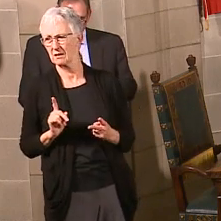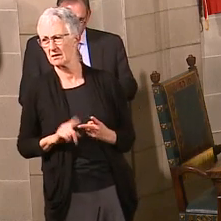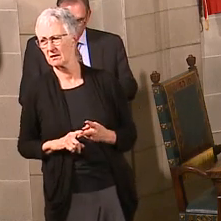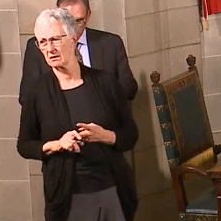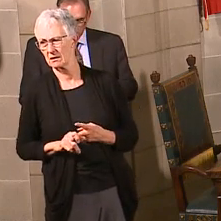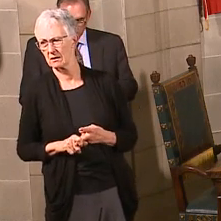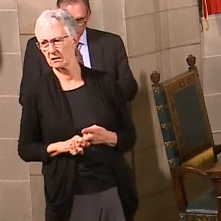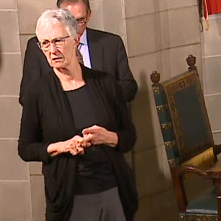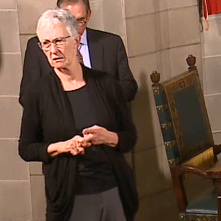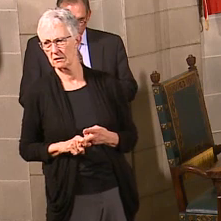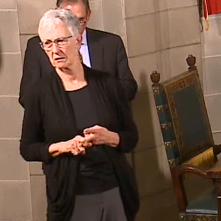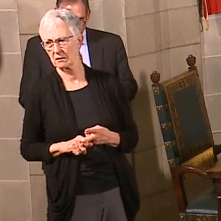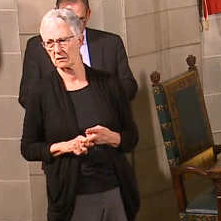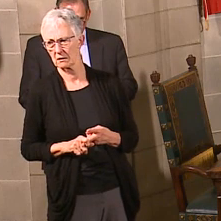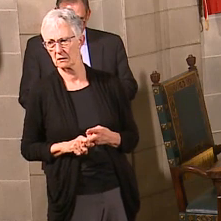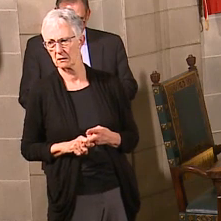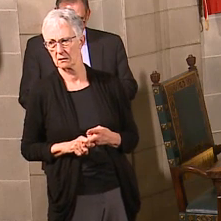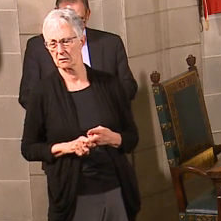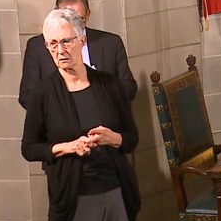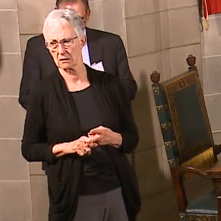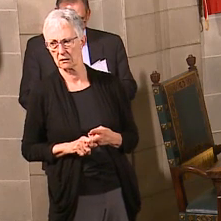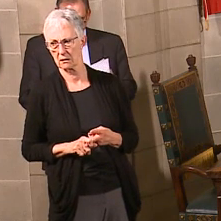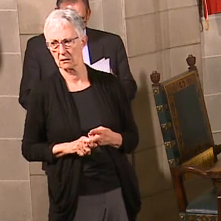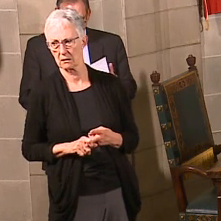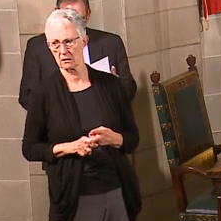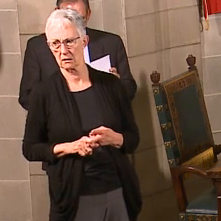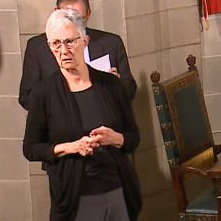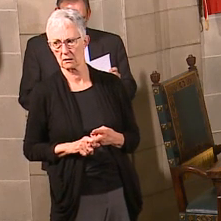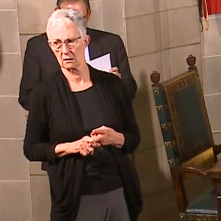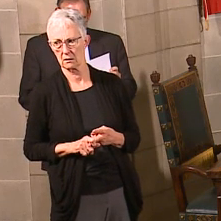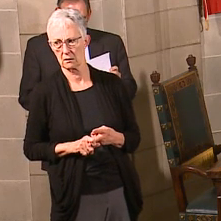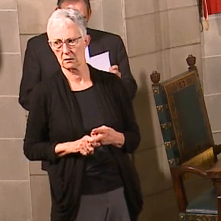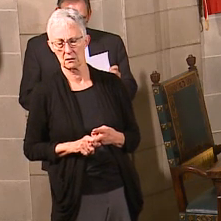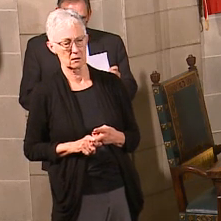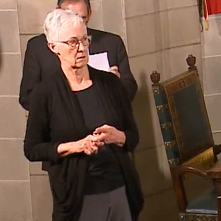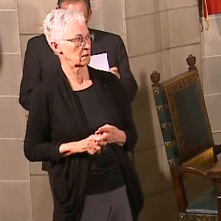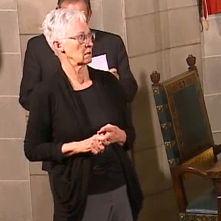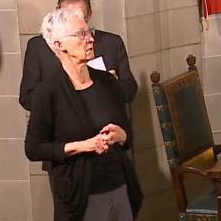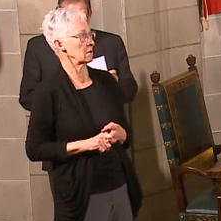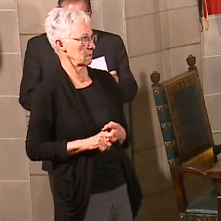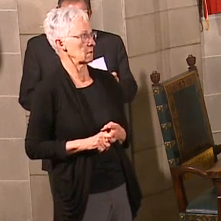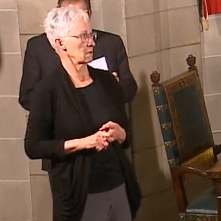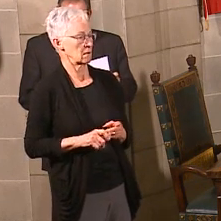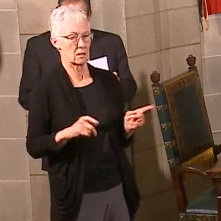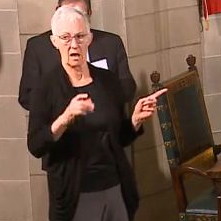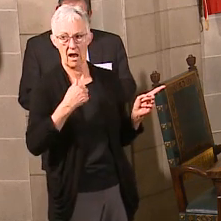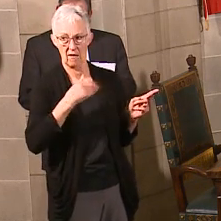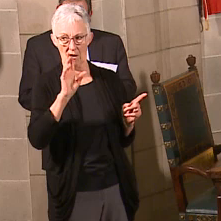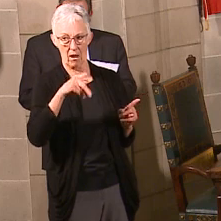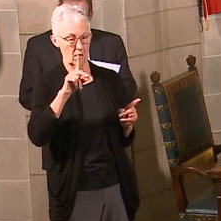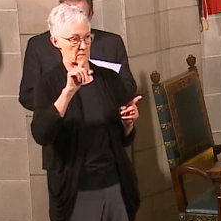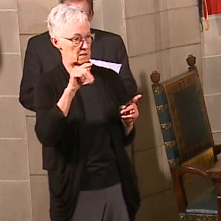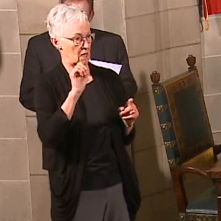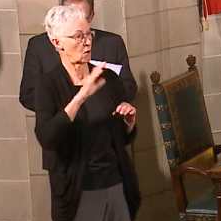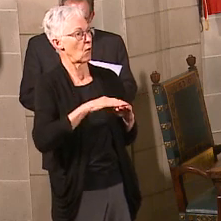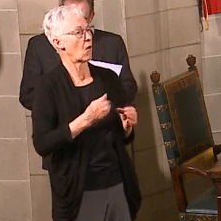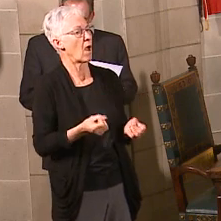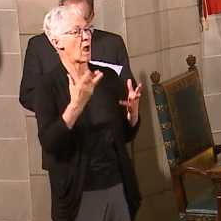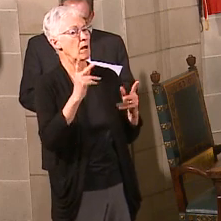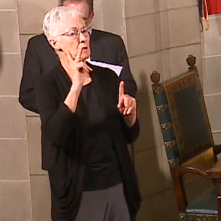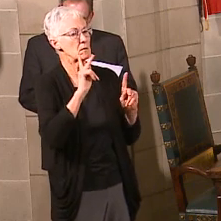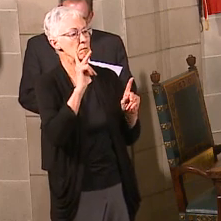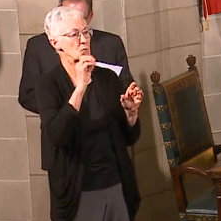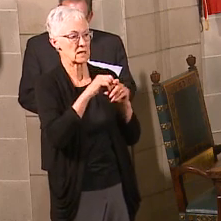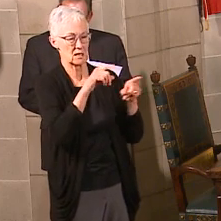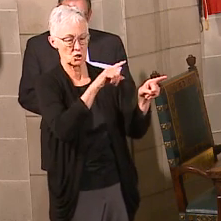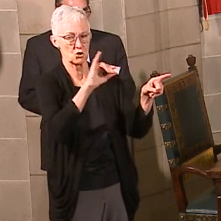question? And then do we have an update on the number of people at the JBS plant